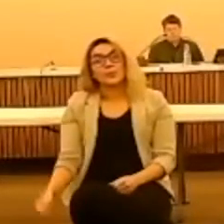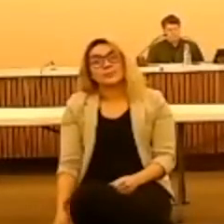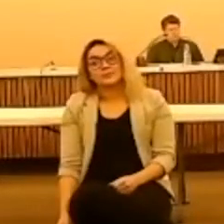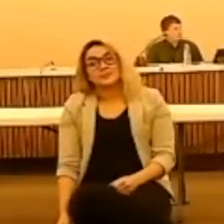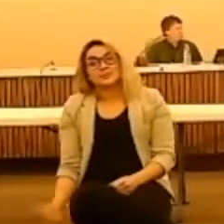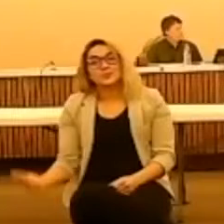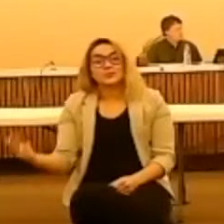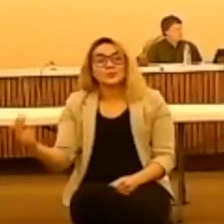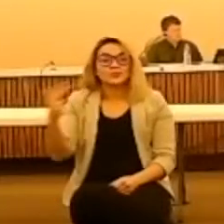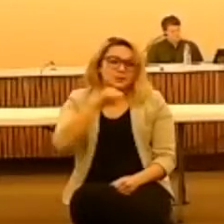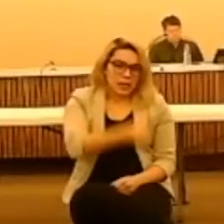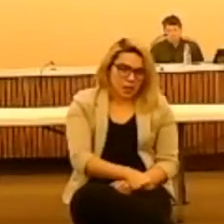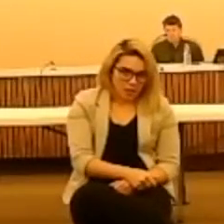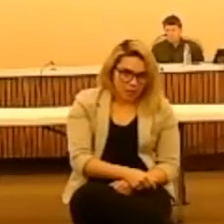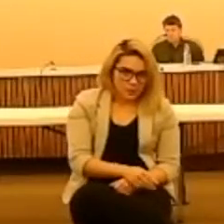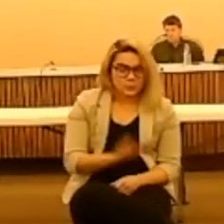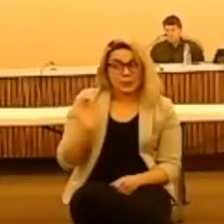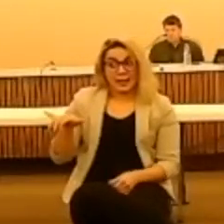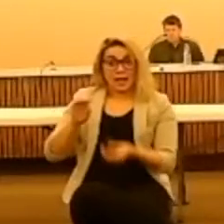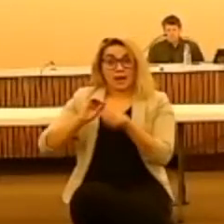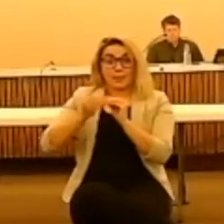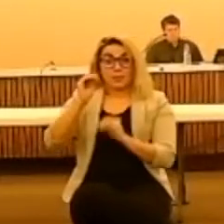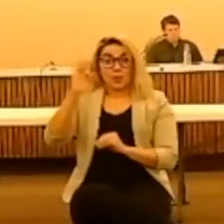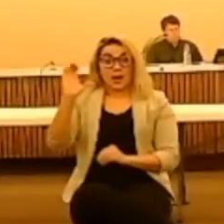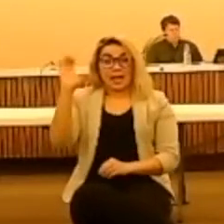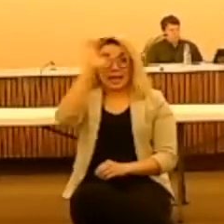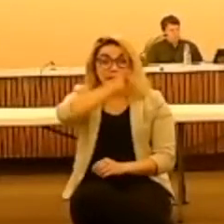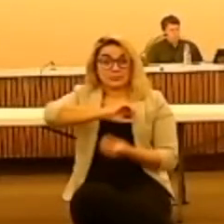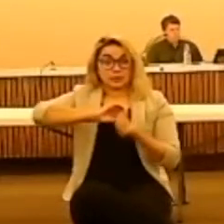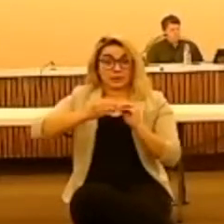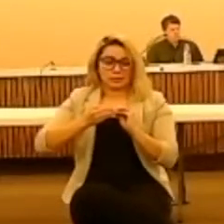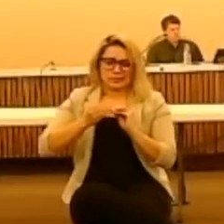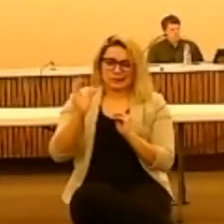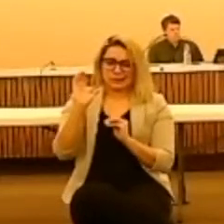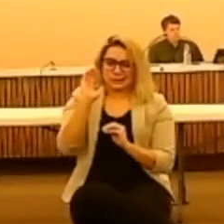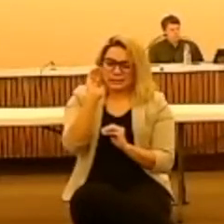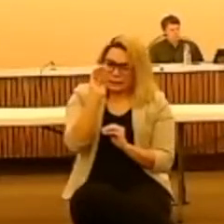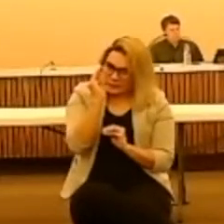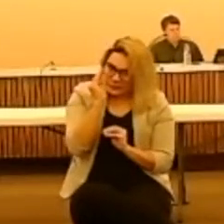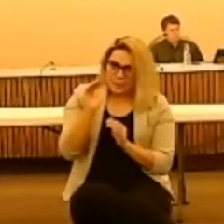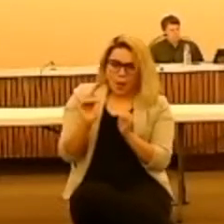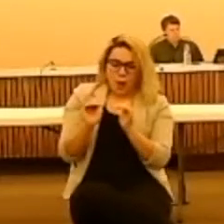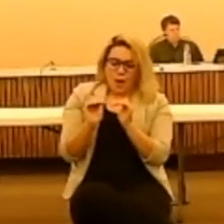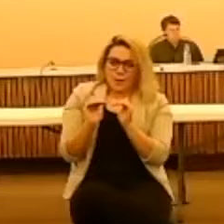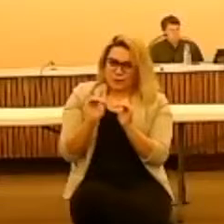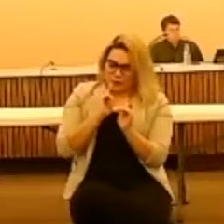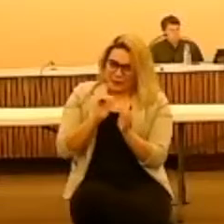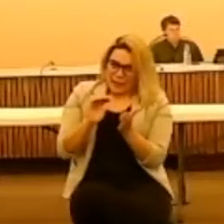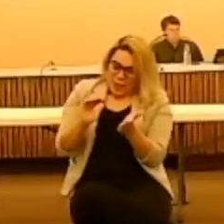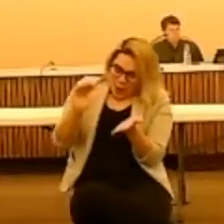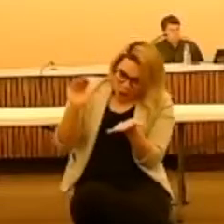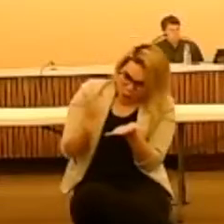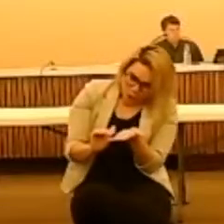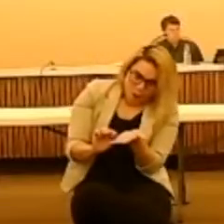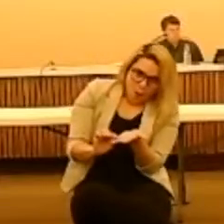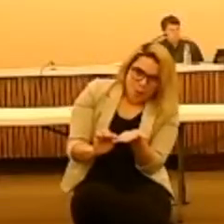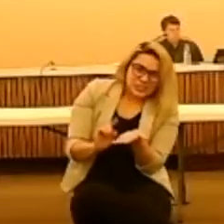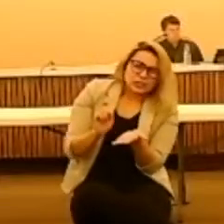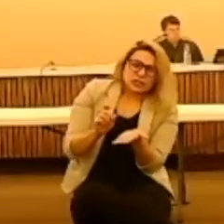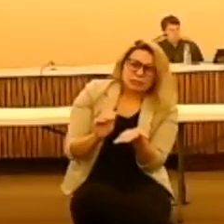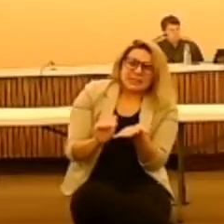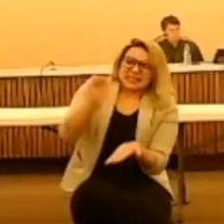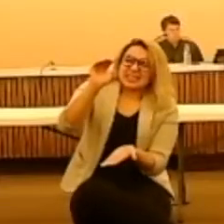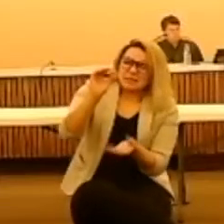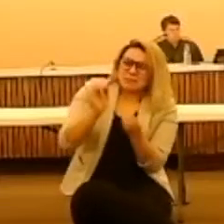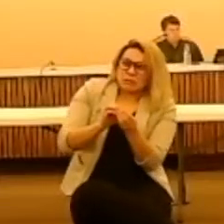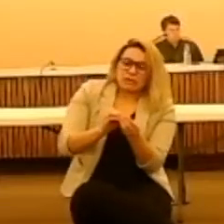that number seems low to me. Thank you. Thanks. I have one question, since you did mention, a lot of times when we're here talking about these